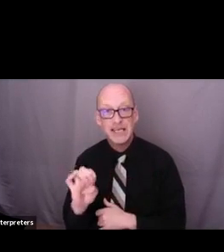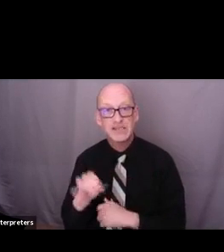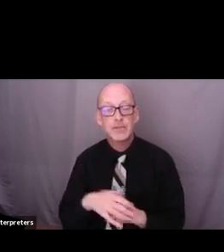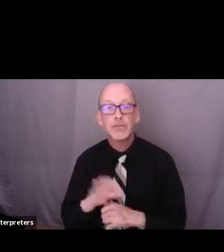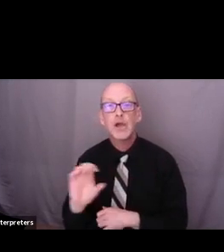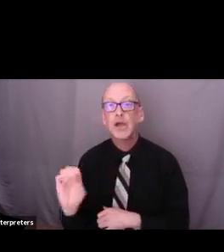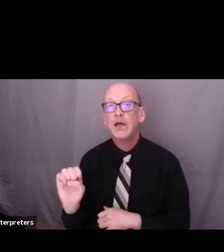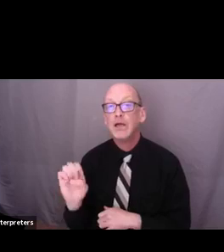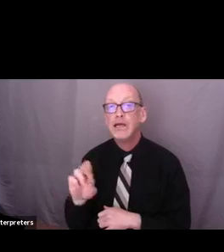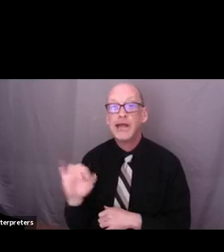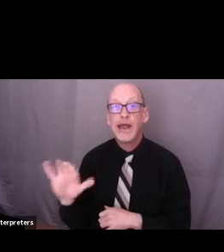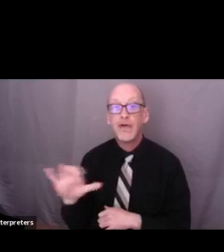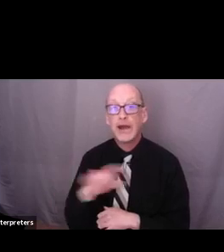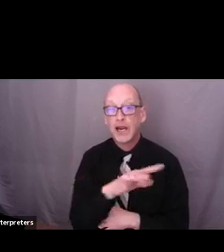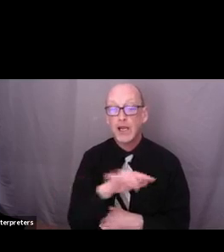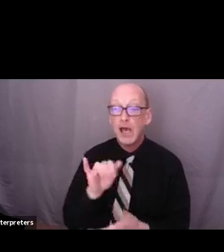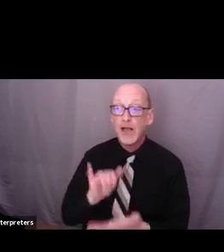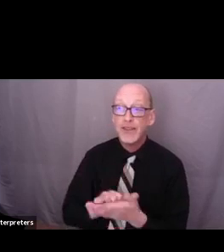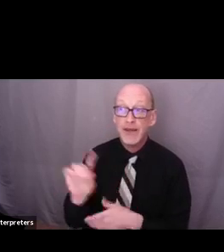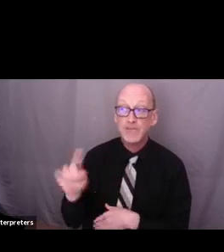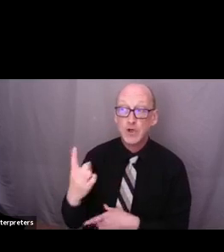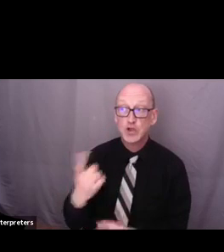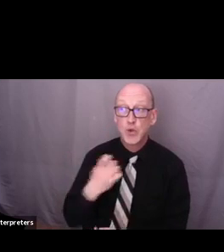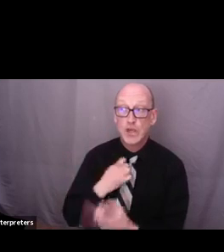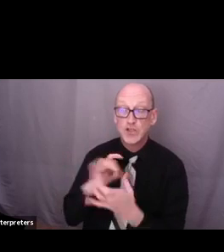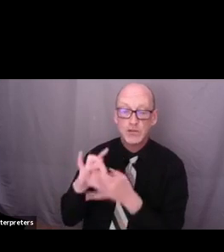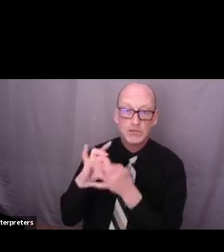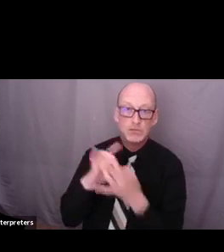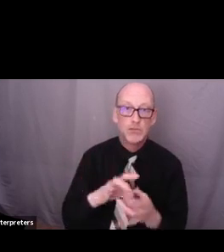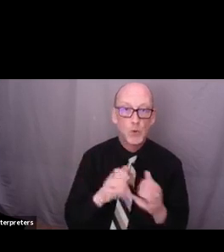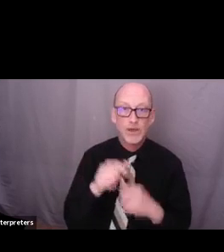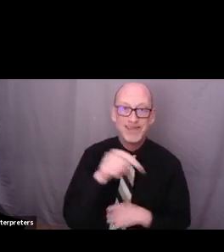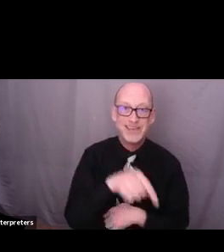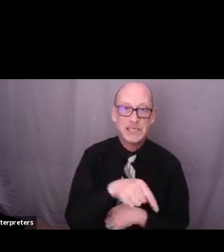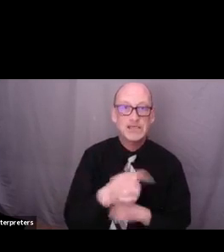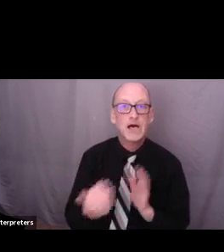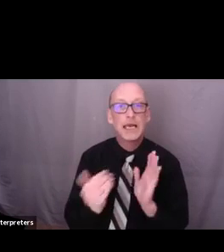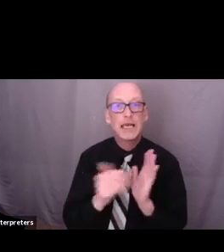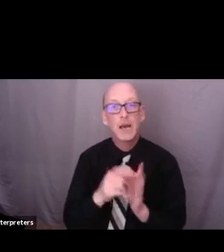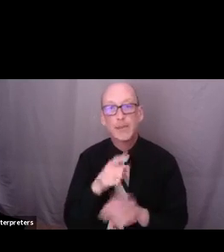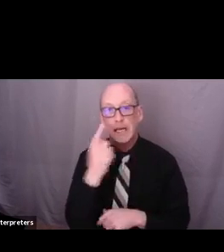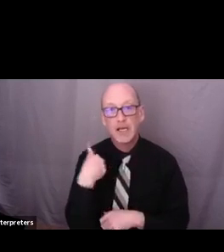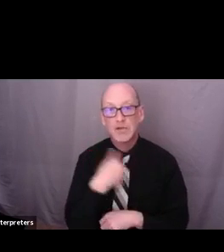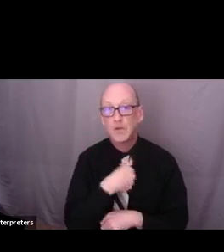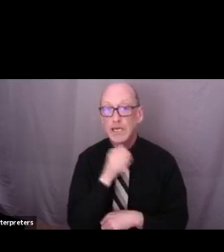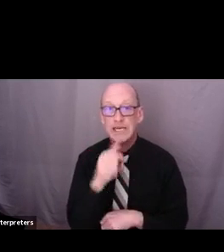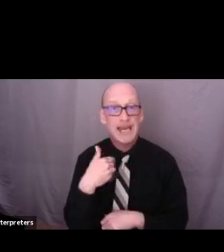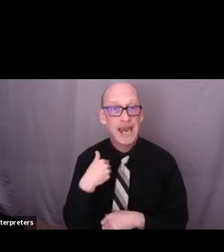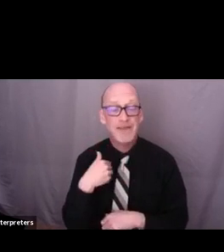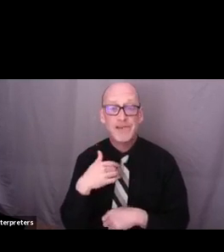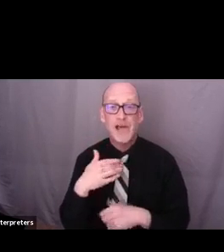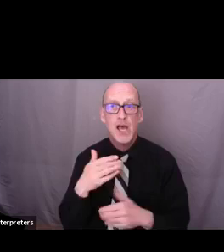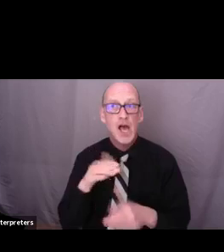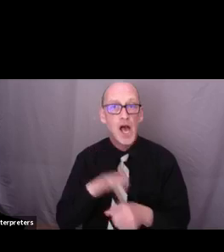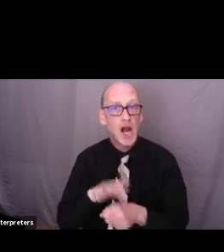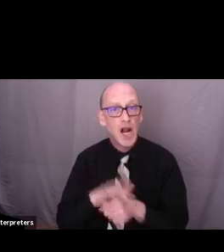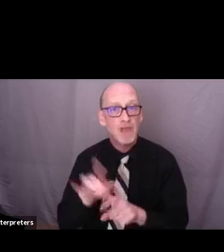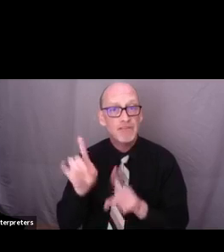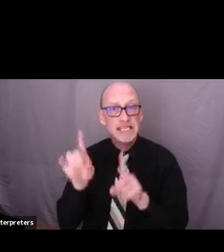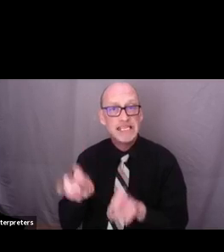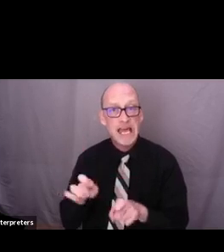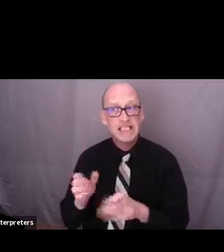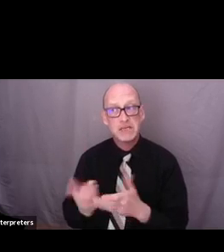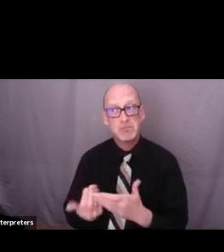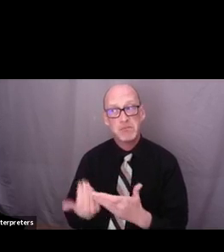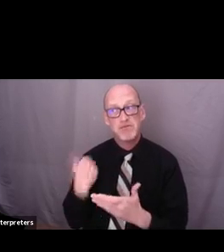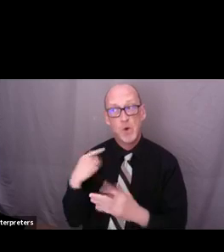again, that first question actually coincides with this one. Again, because we didn't have much testing out there to begin with, it was very hard to